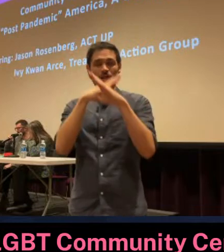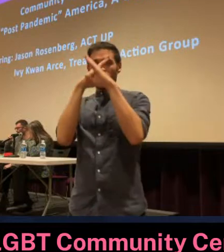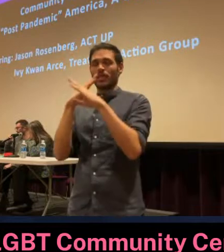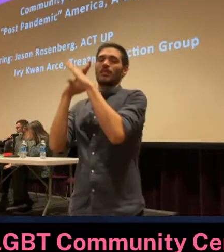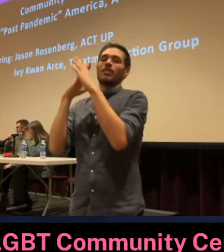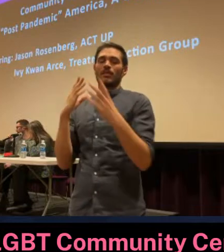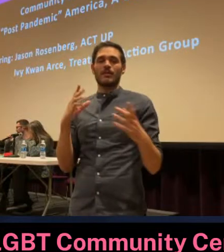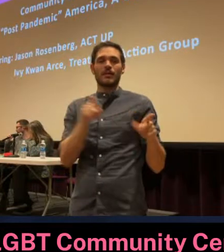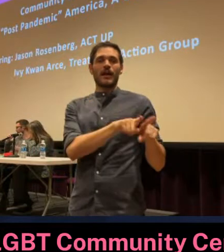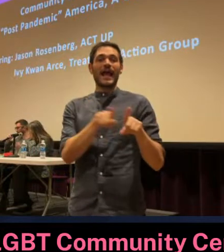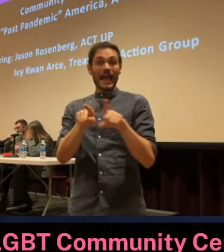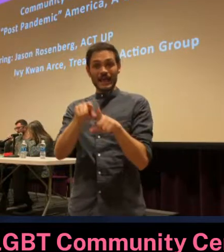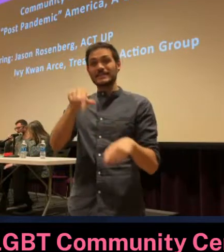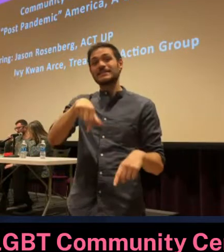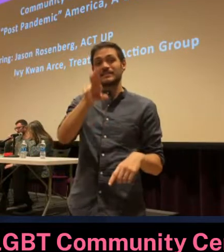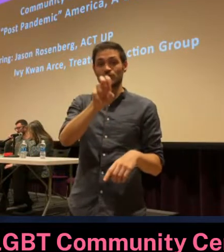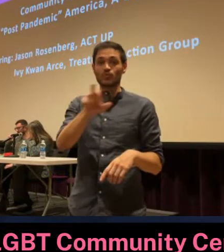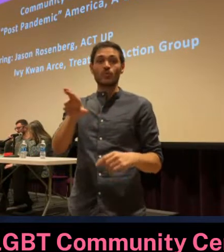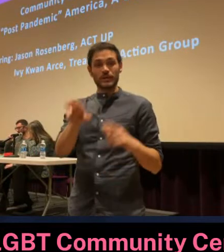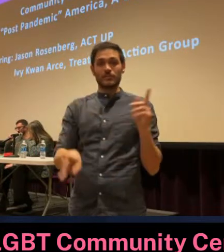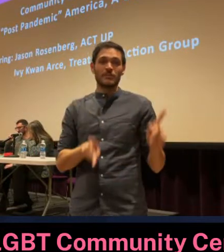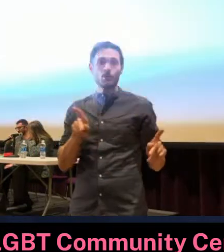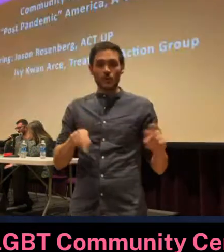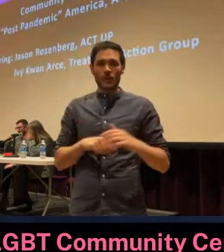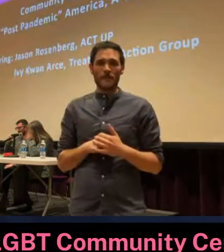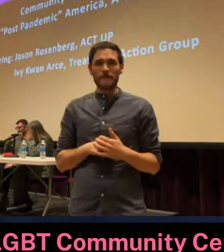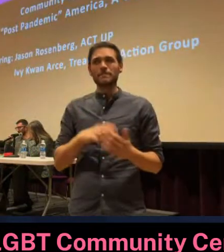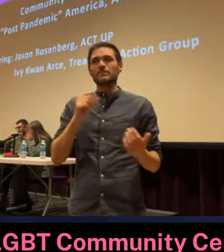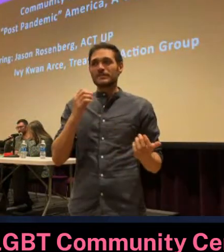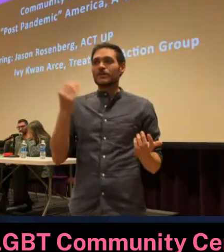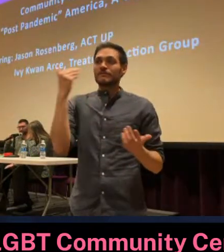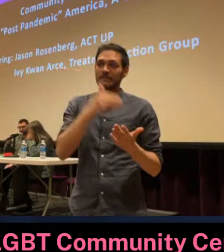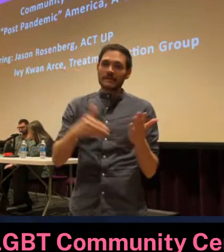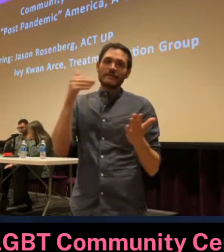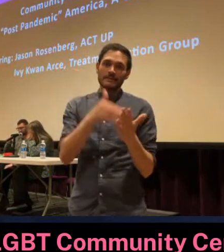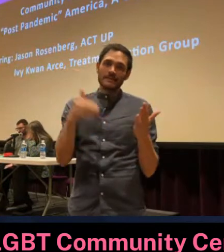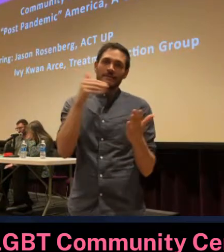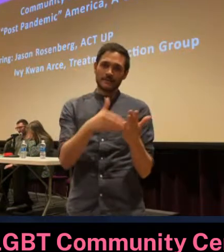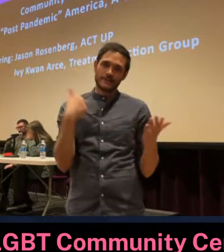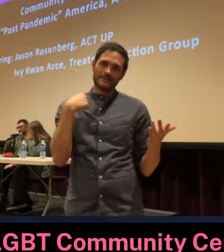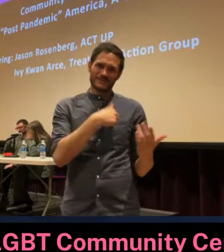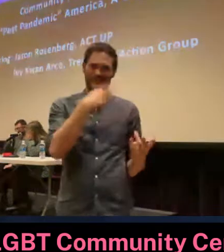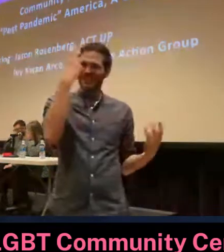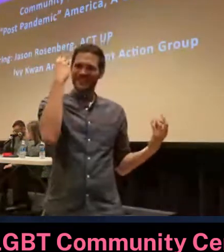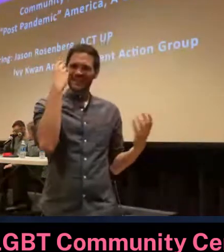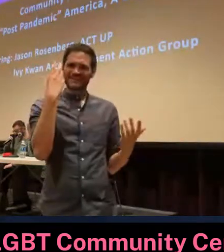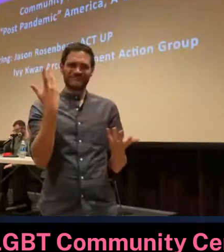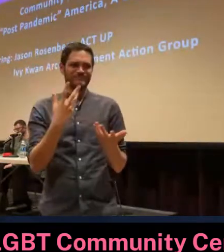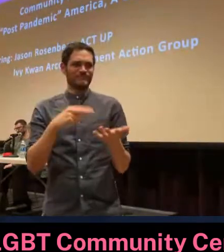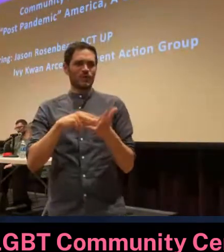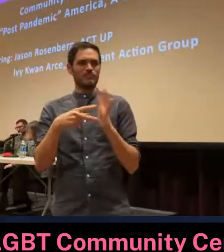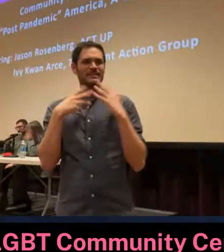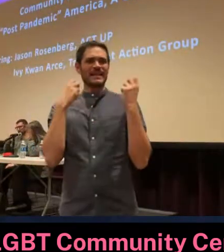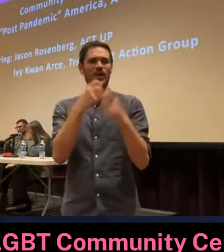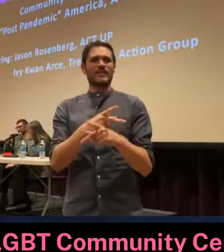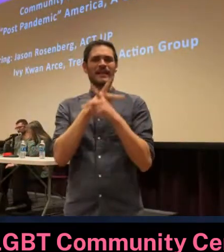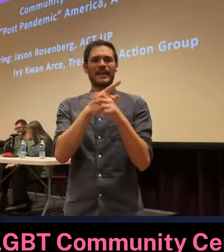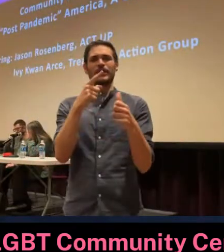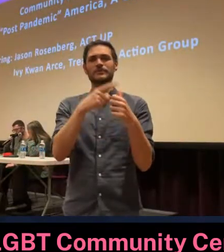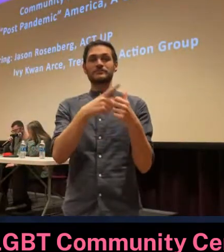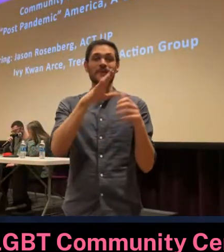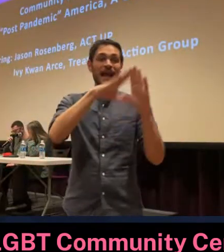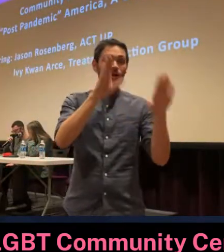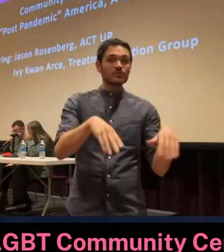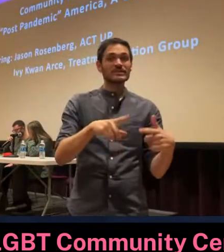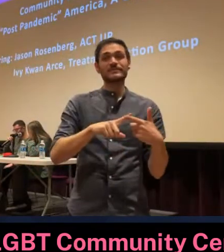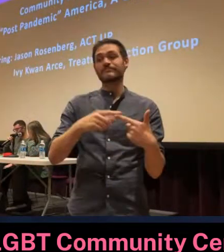And yeah, but we, time and time again, so we think about what is healthcare? Housing is healthcare. Food and nourishment